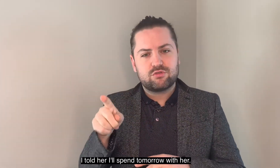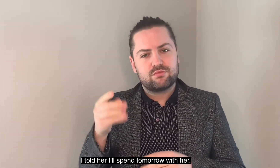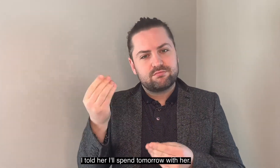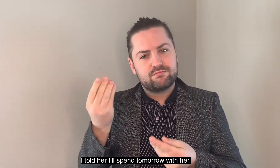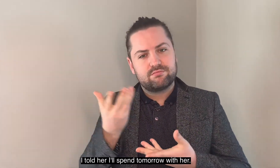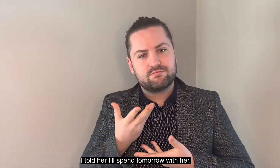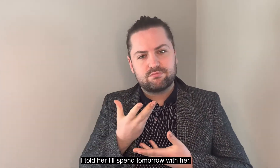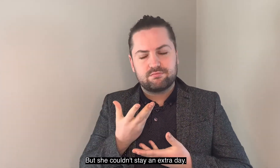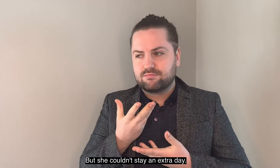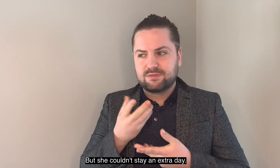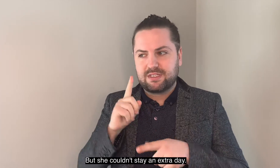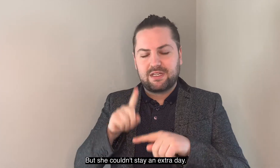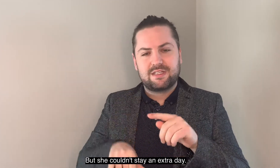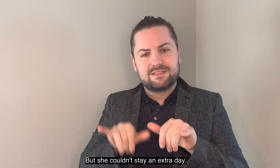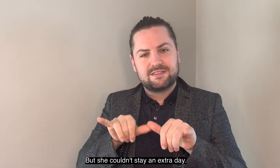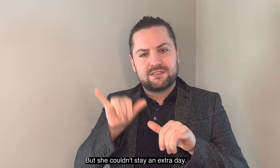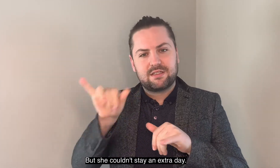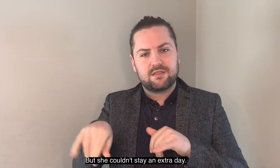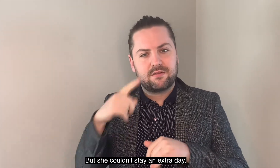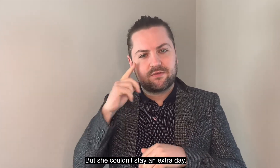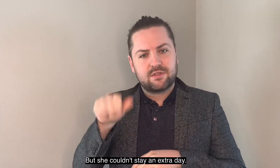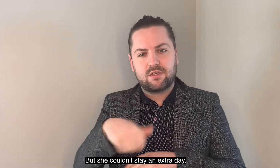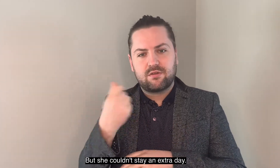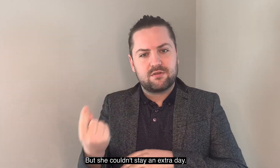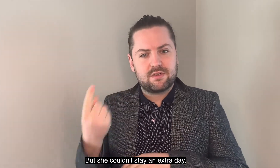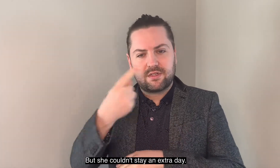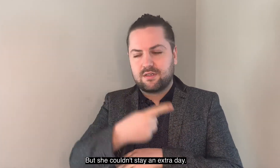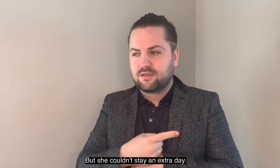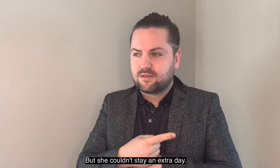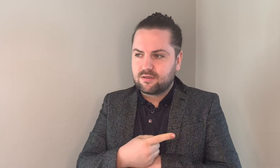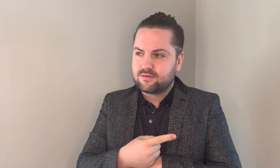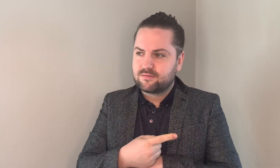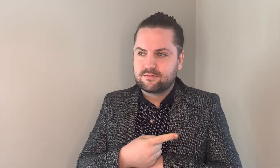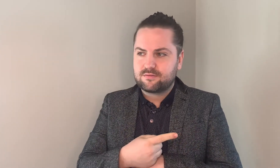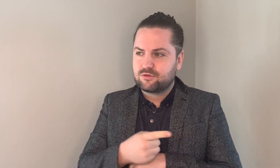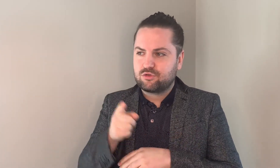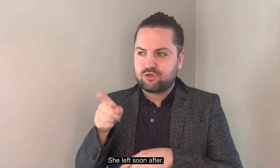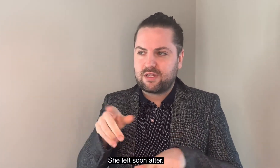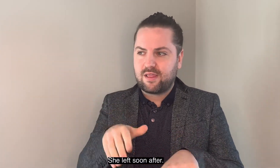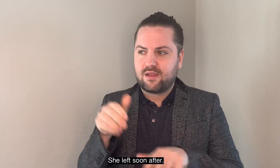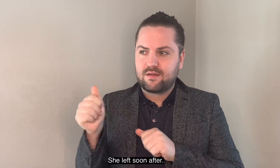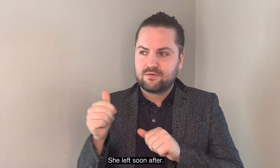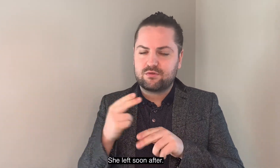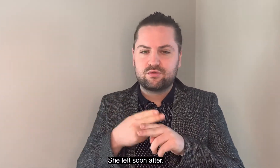I told her I'll spend tomorrow with her, but she couldn't stay an extra day. She left soon after.